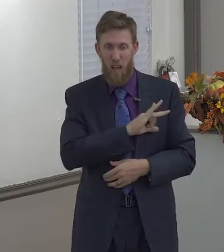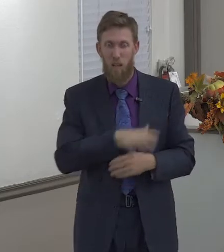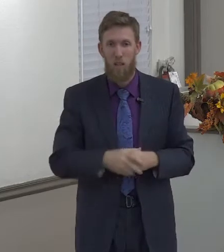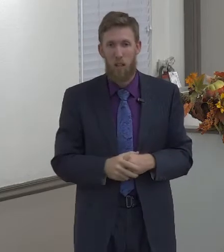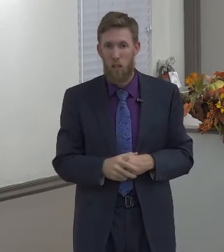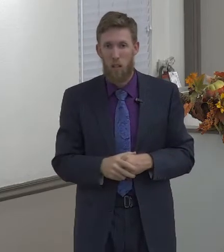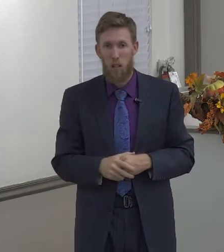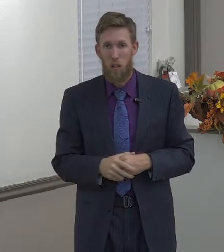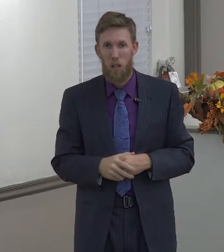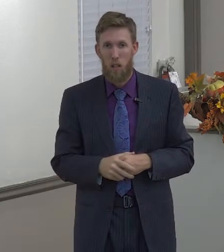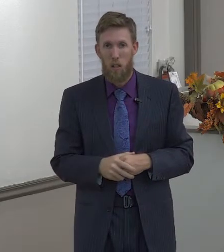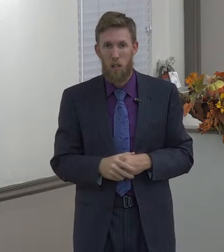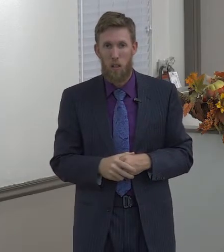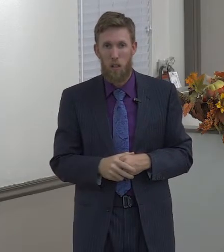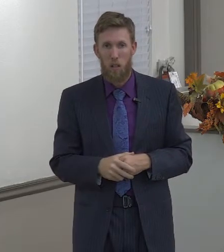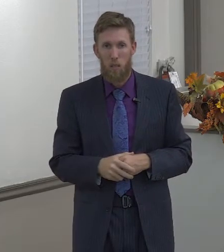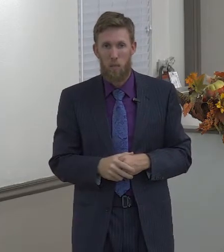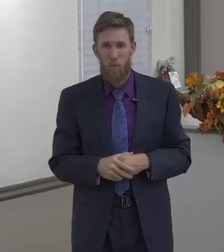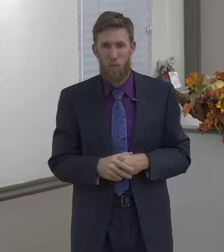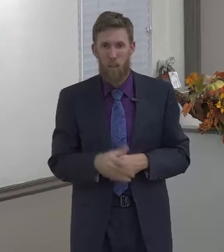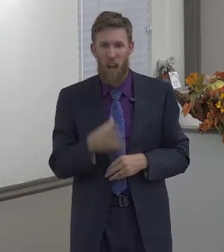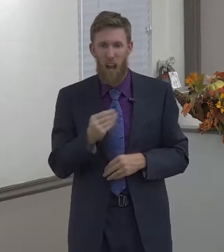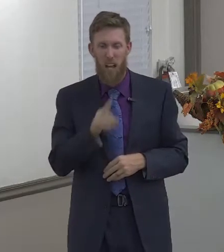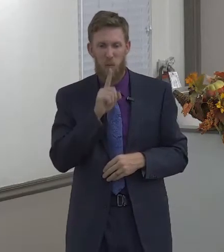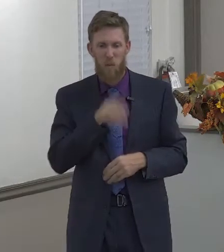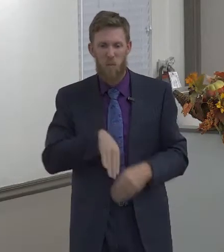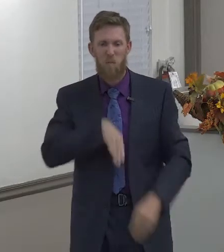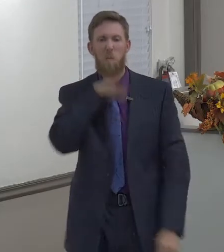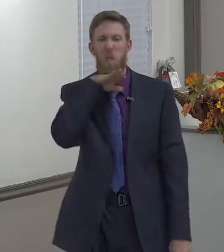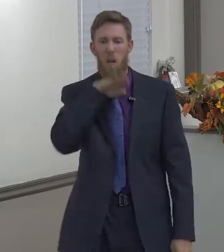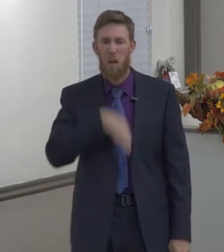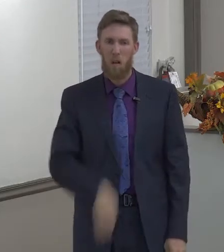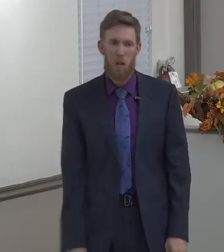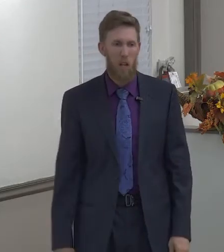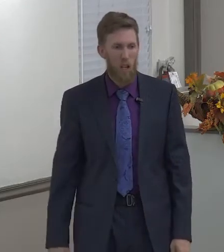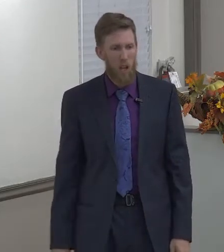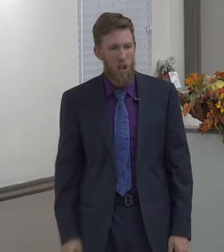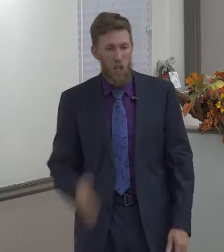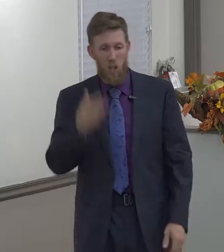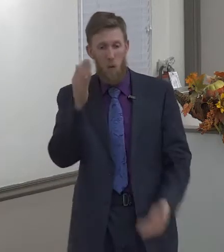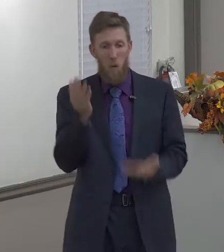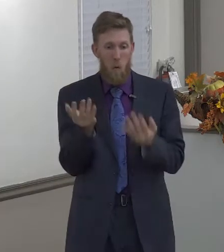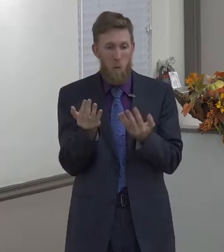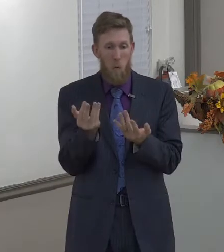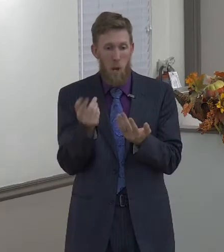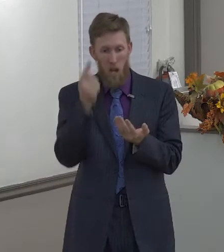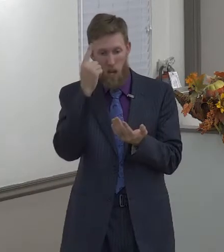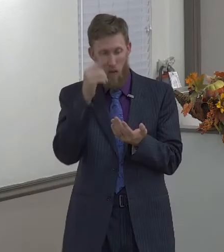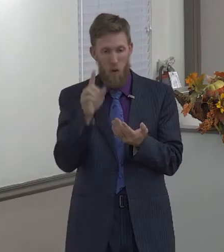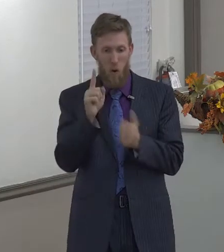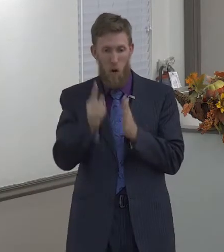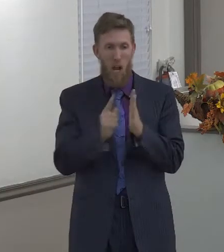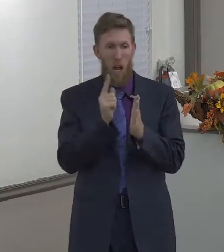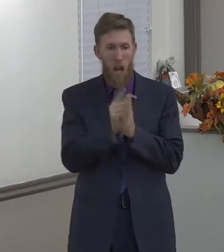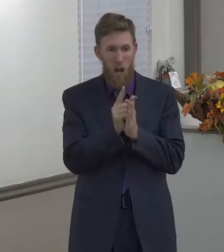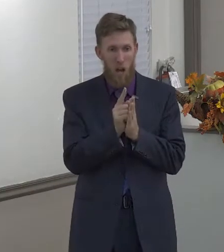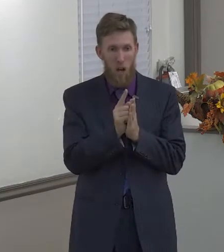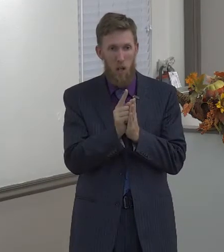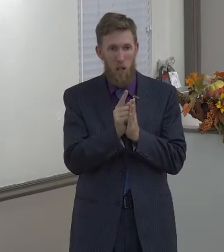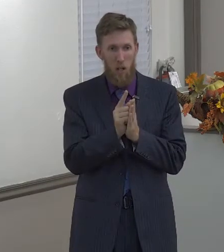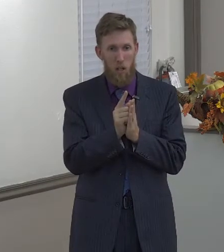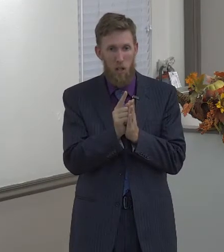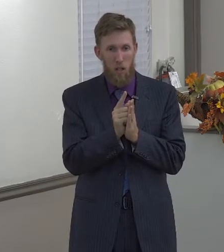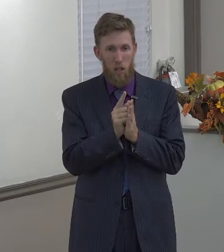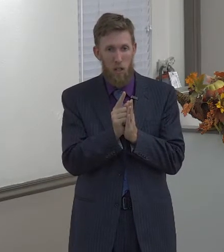get seated to get some food. These restaurants, they're understaffed. Can I tell you, for 2,000 years, the church has